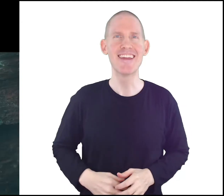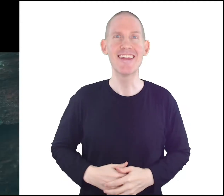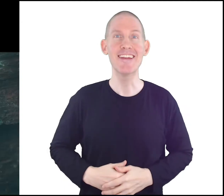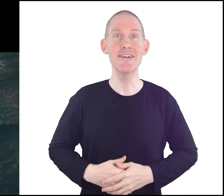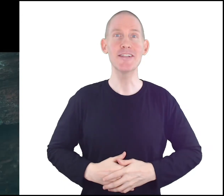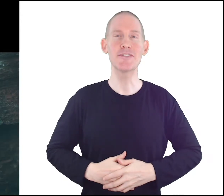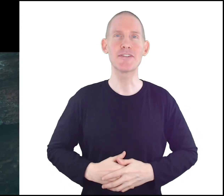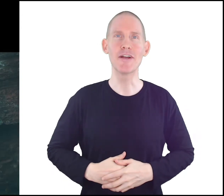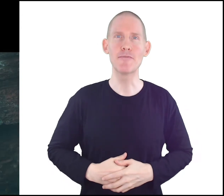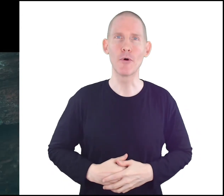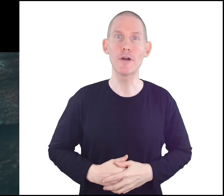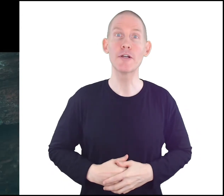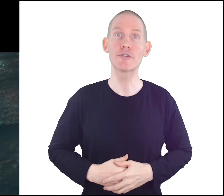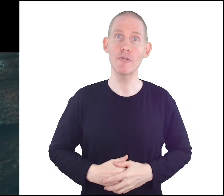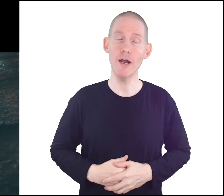Here is a sign for try.